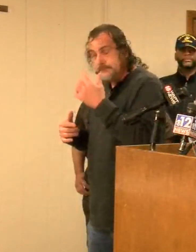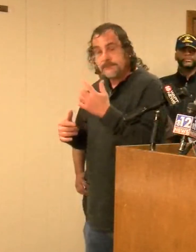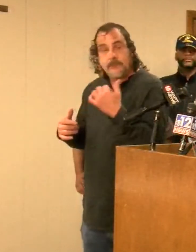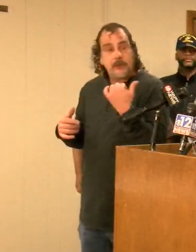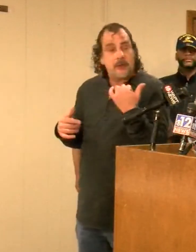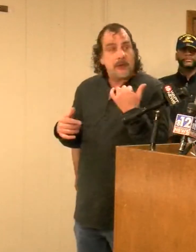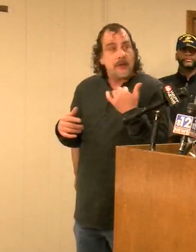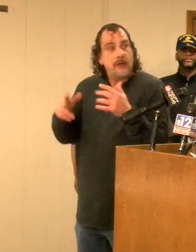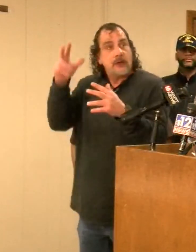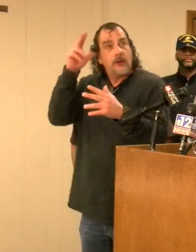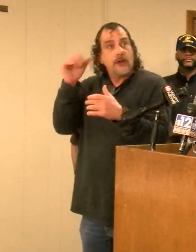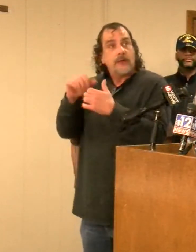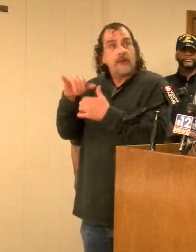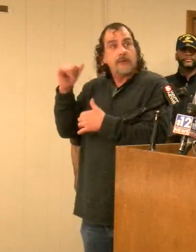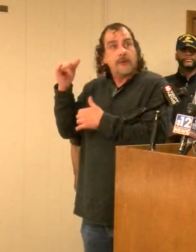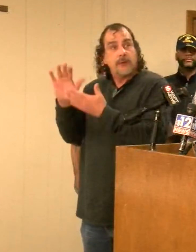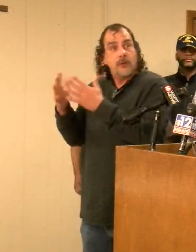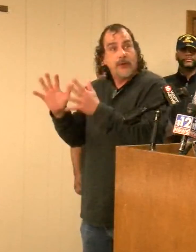Now we'll hear from Jackson Weather.